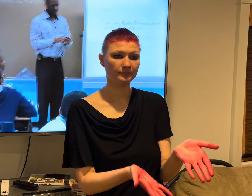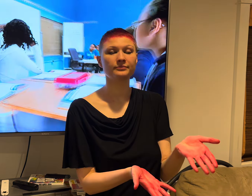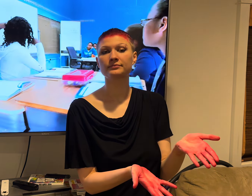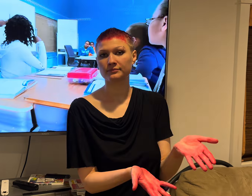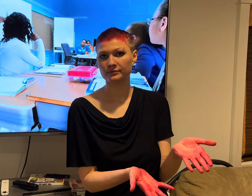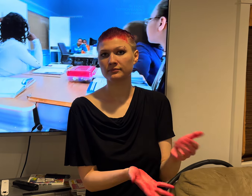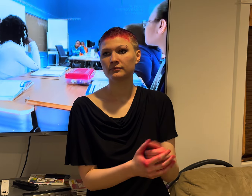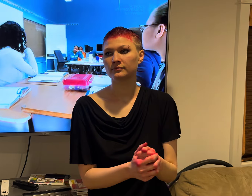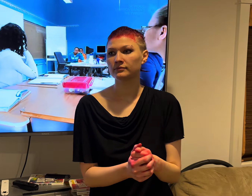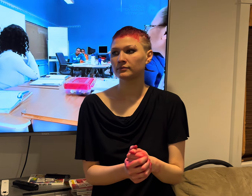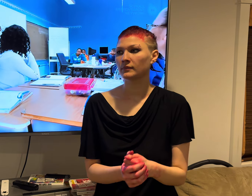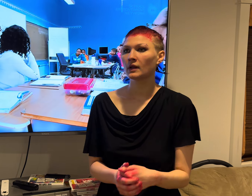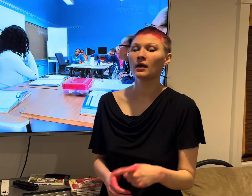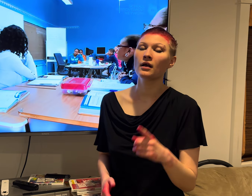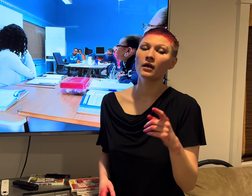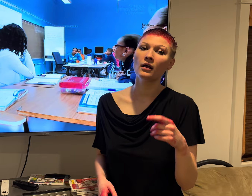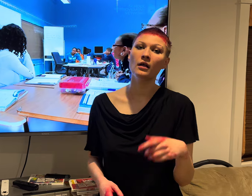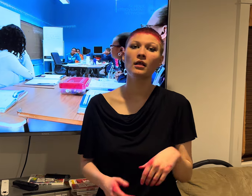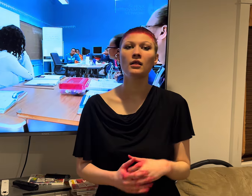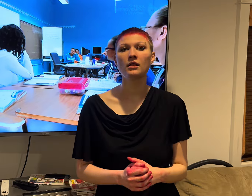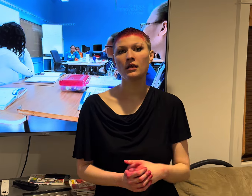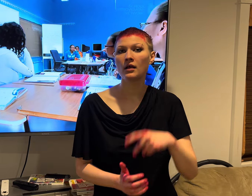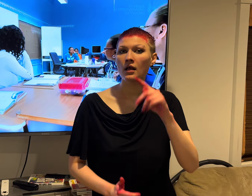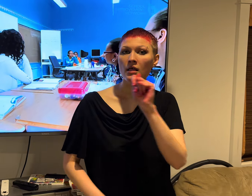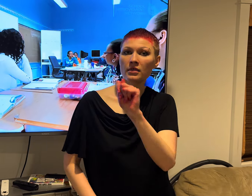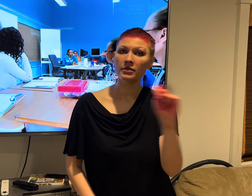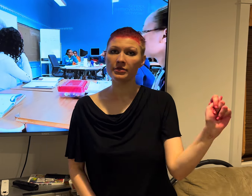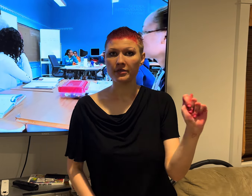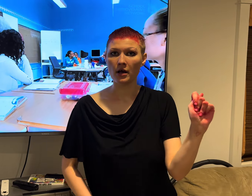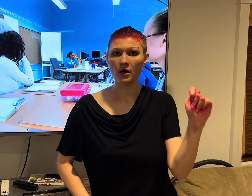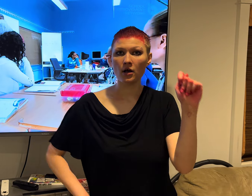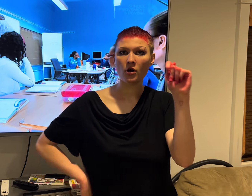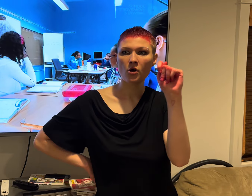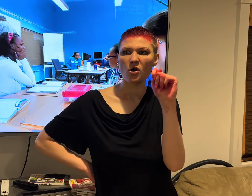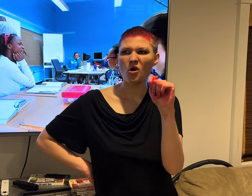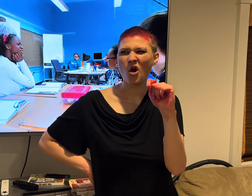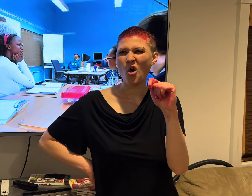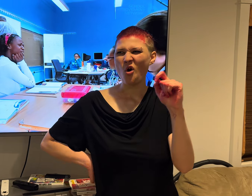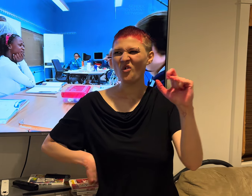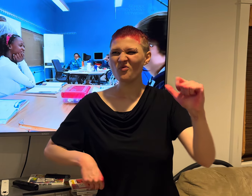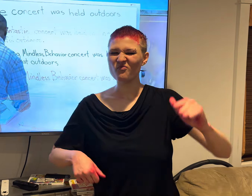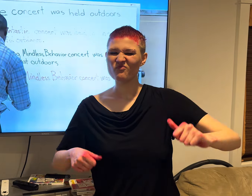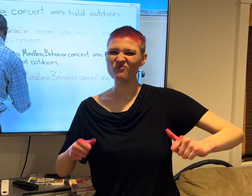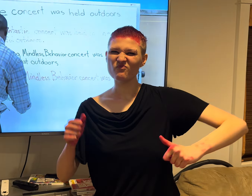The Reckless Black Eyed Peas concert. No.